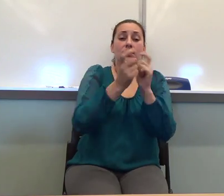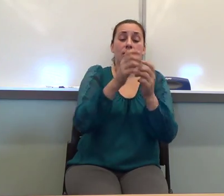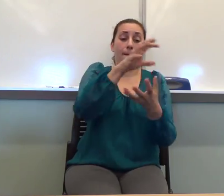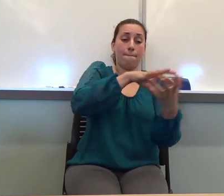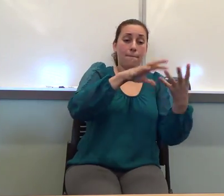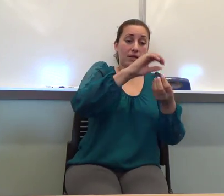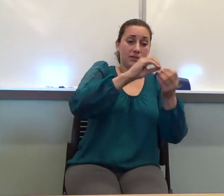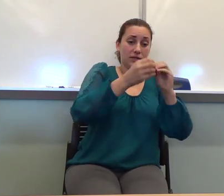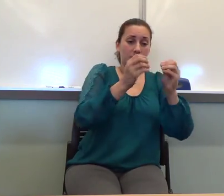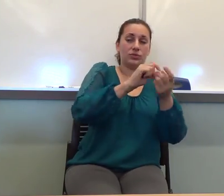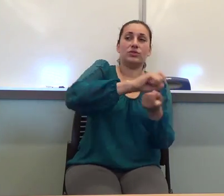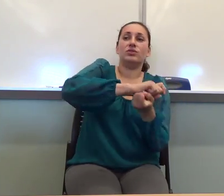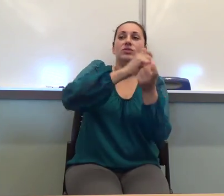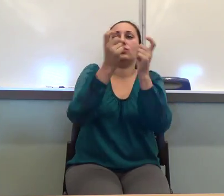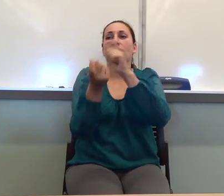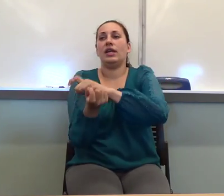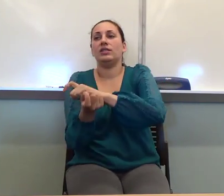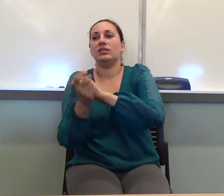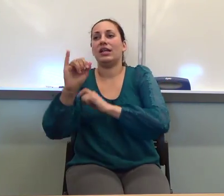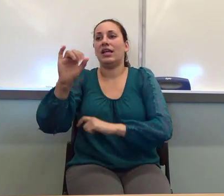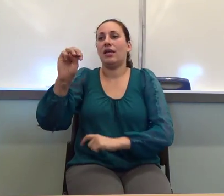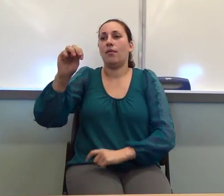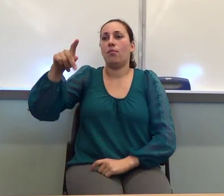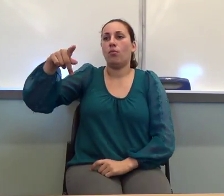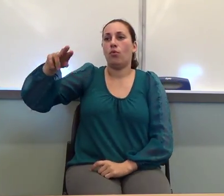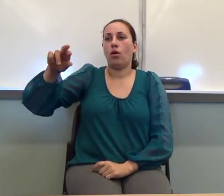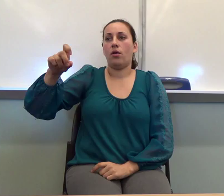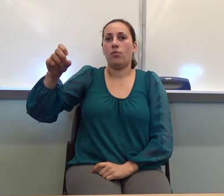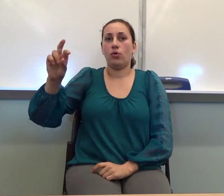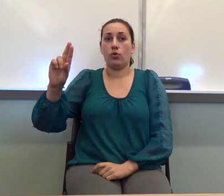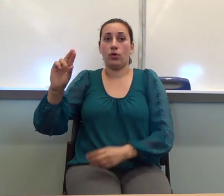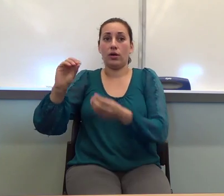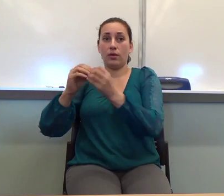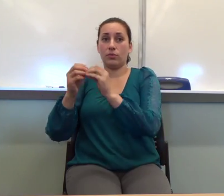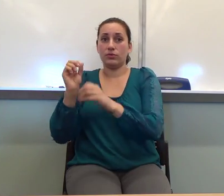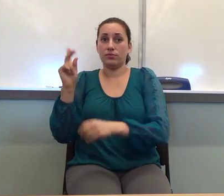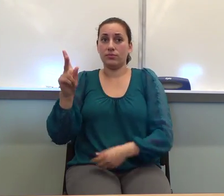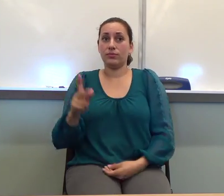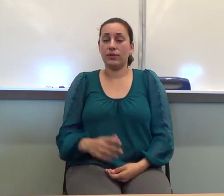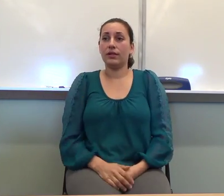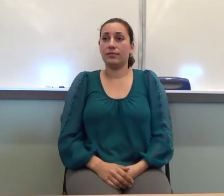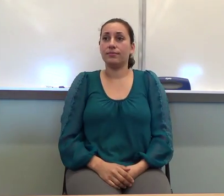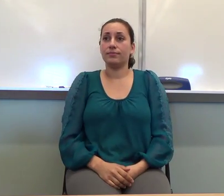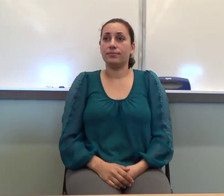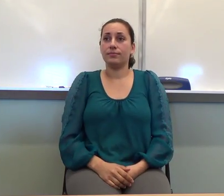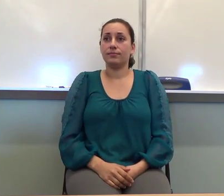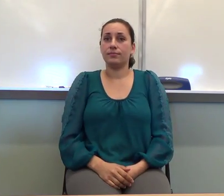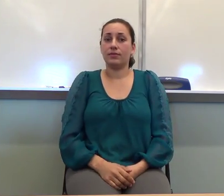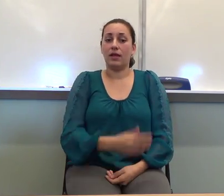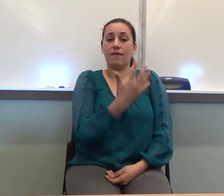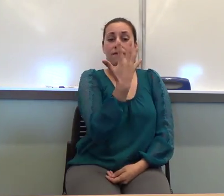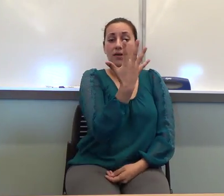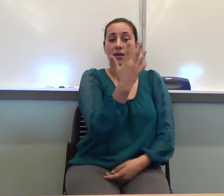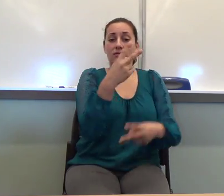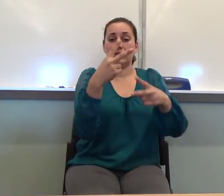because you can't divide the mixed numbers. Or at least it's very difficult. All right, 5 times 16 is going to be 80, and 4